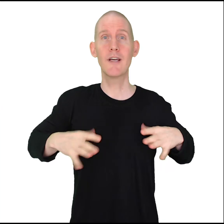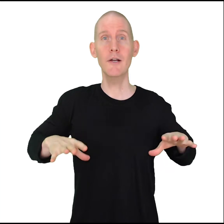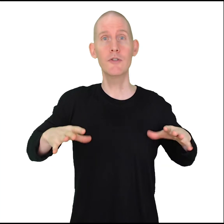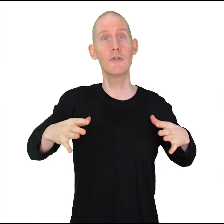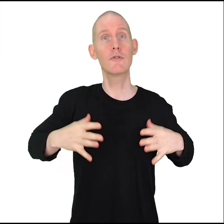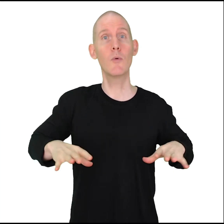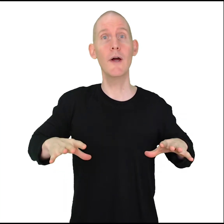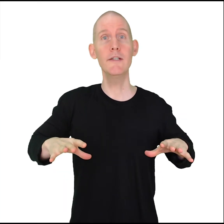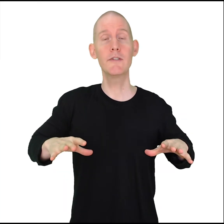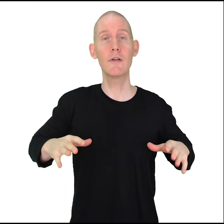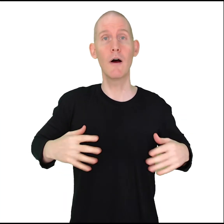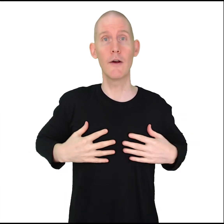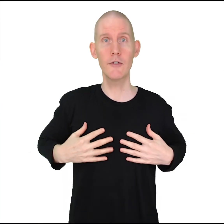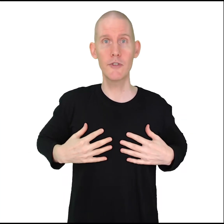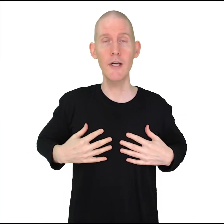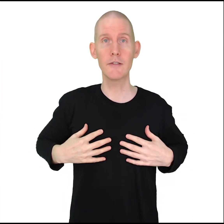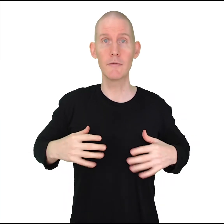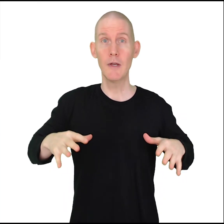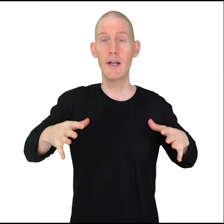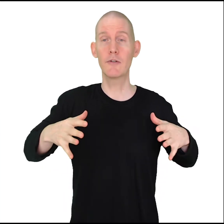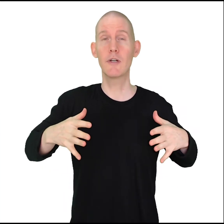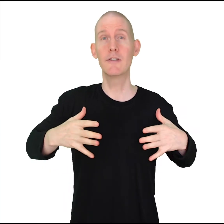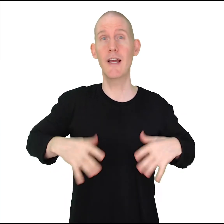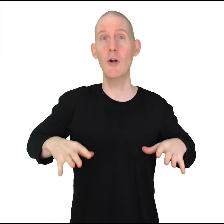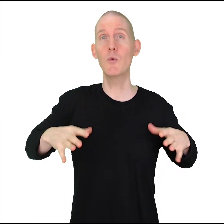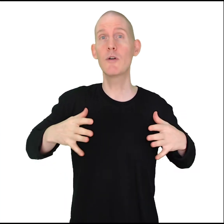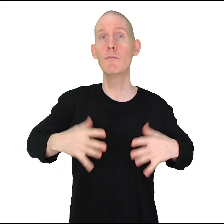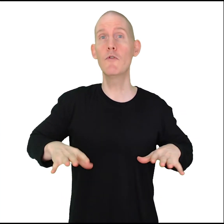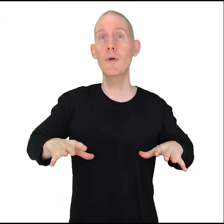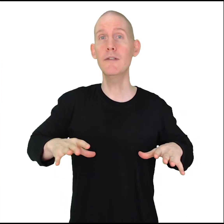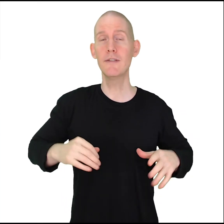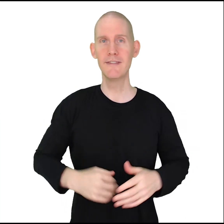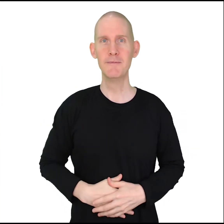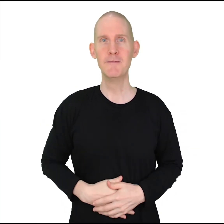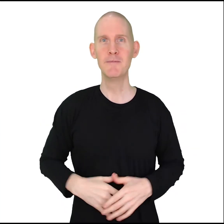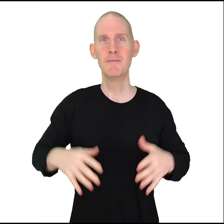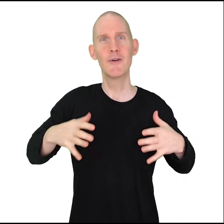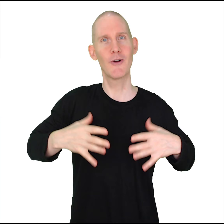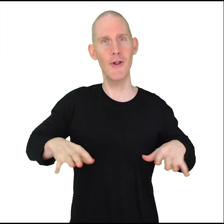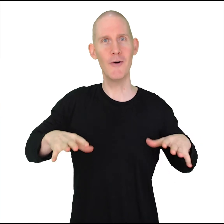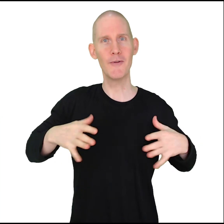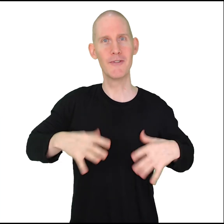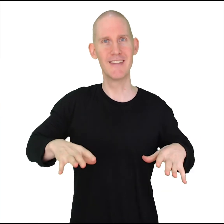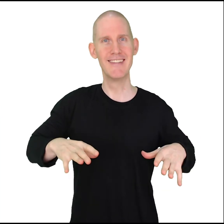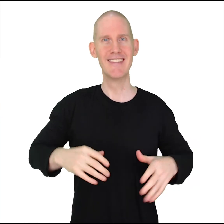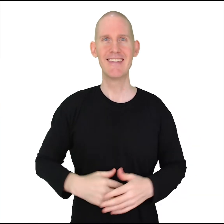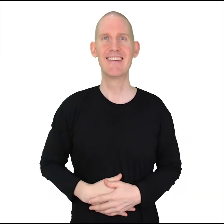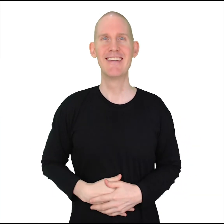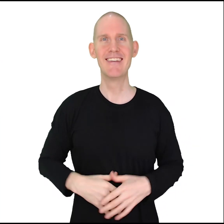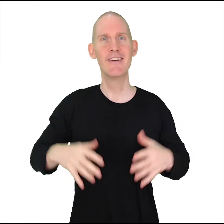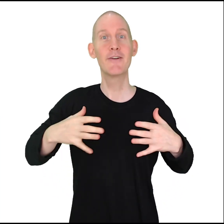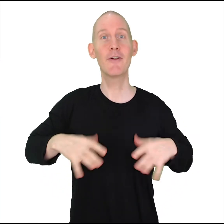touch twice on our chest. Now it's a downward movement. Clothes.